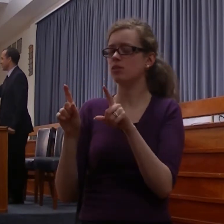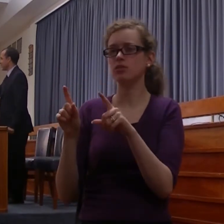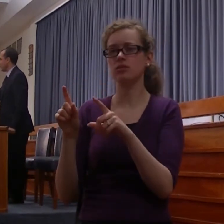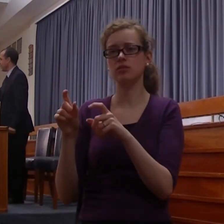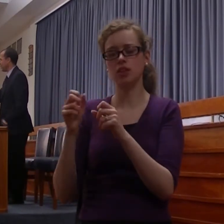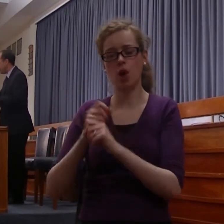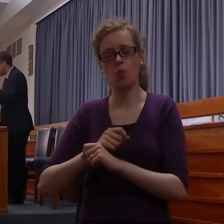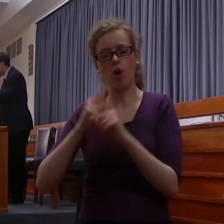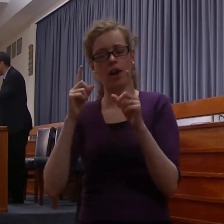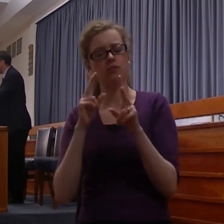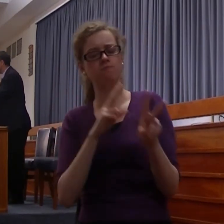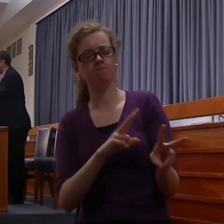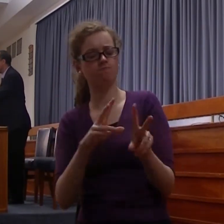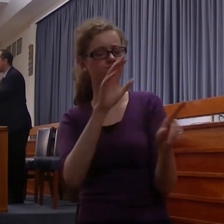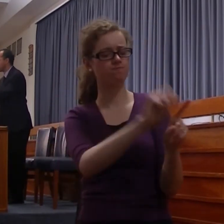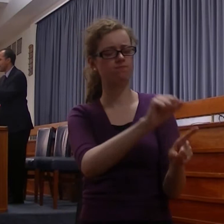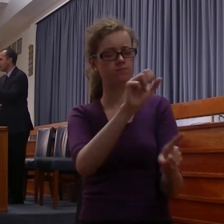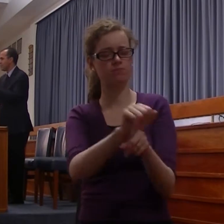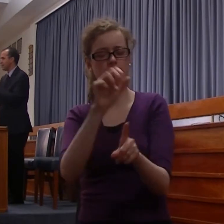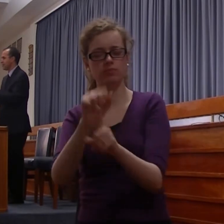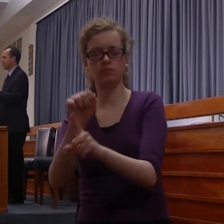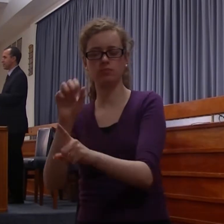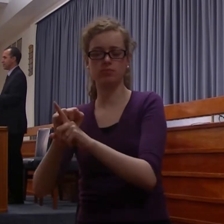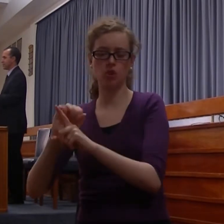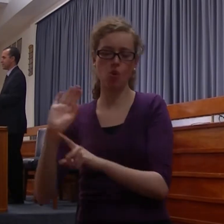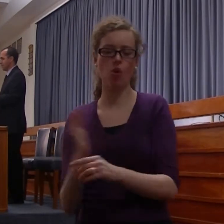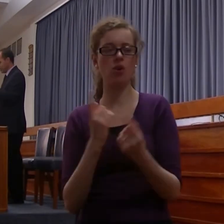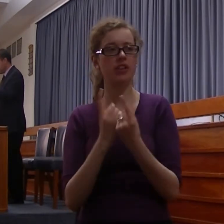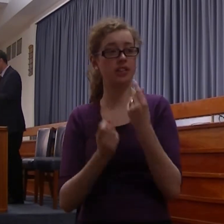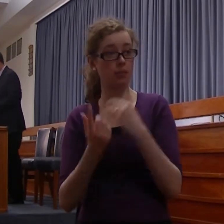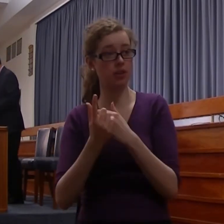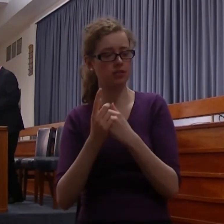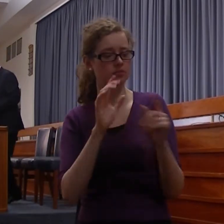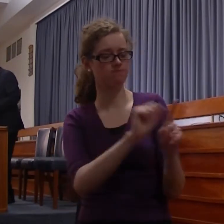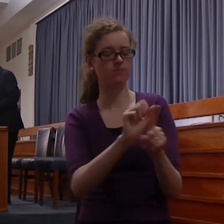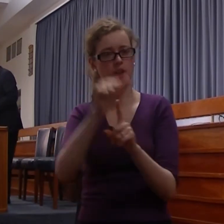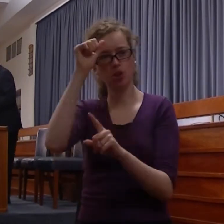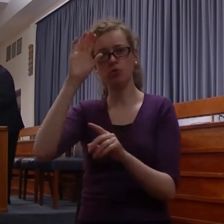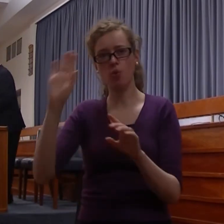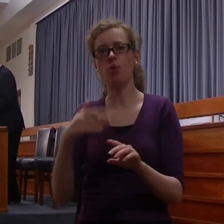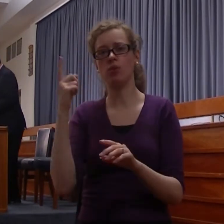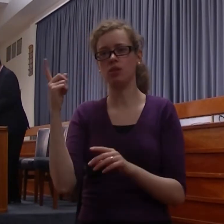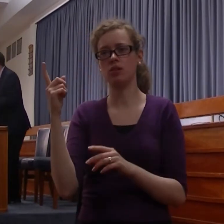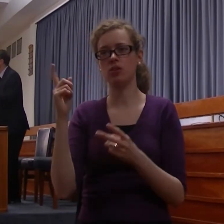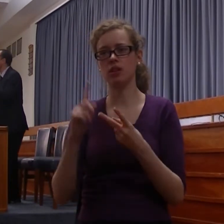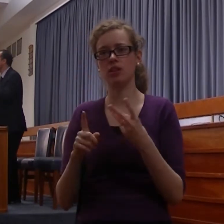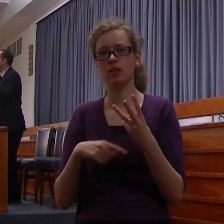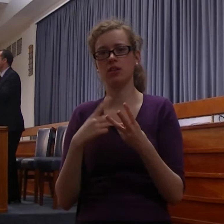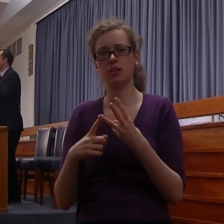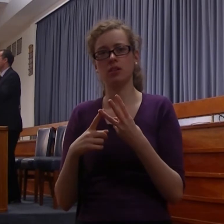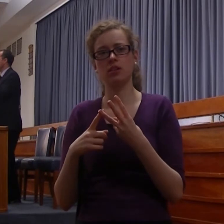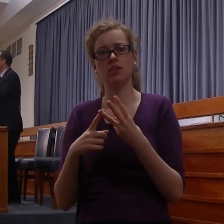Christ, about his authority and his awareness. The Lord Jesus Christ is aware. He perceives